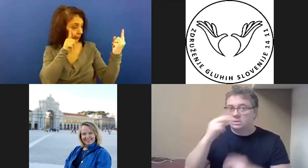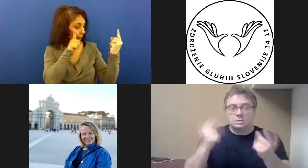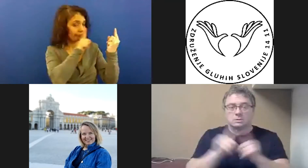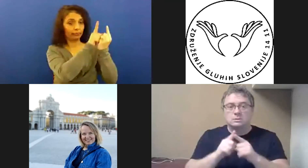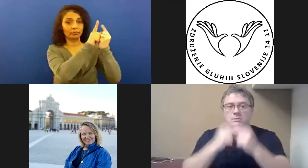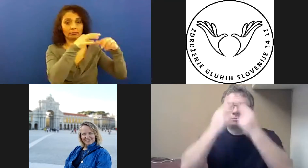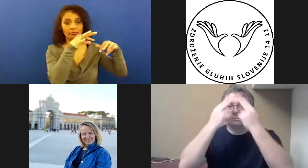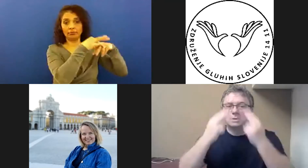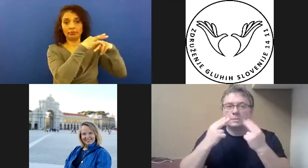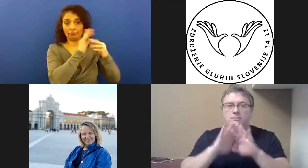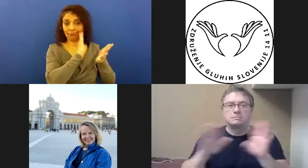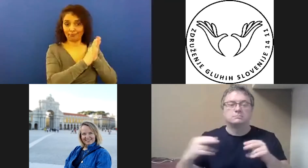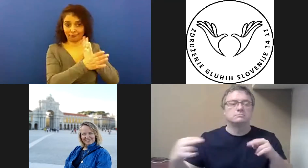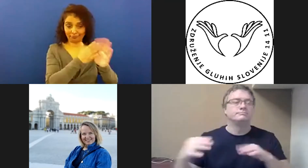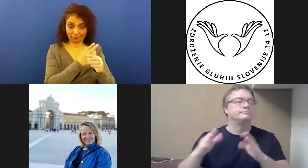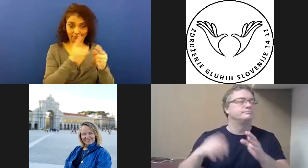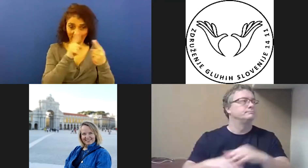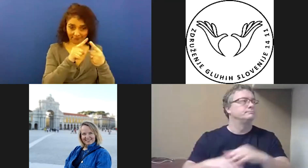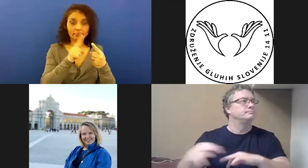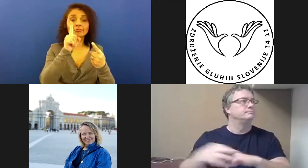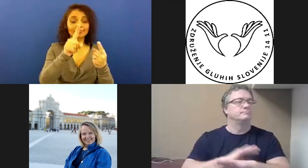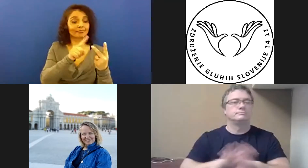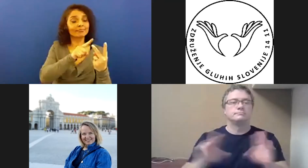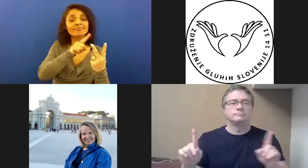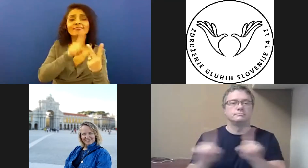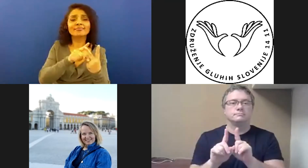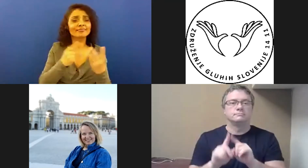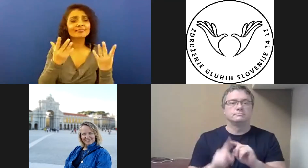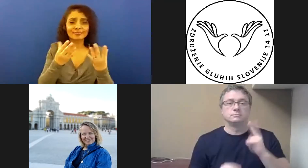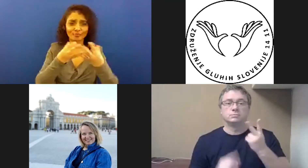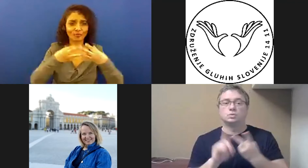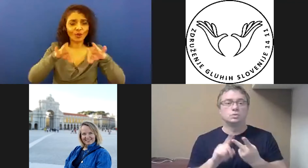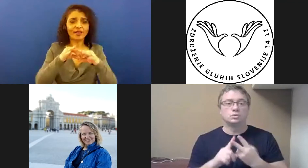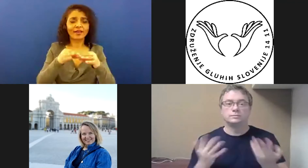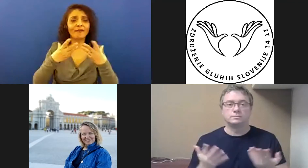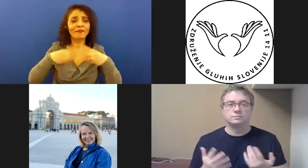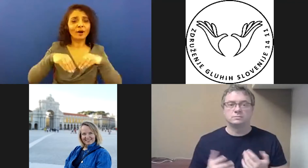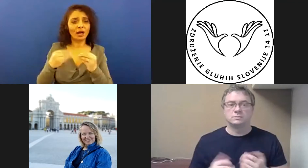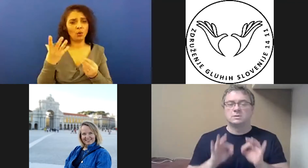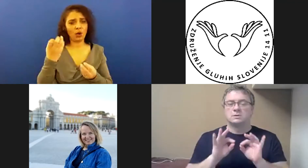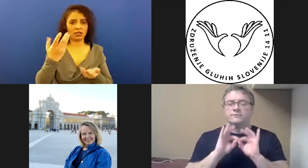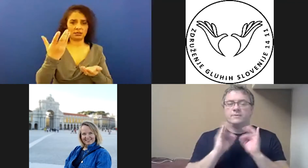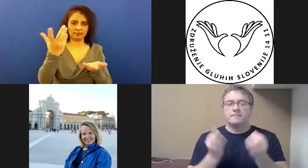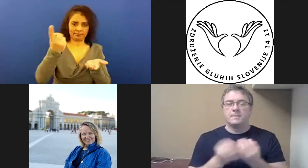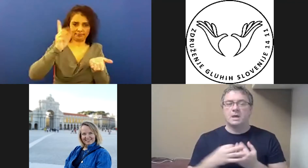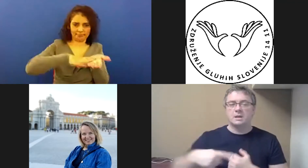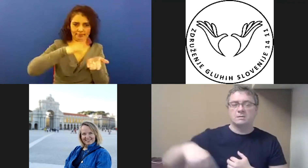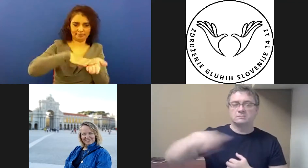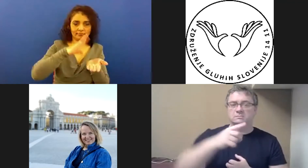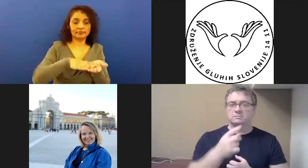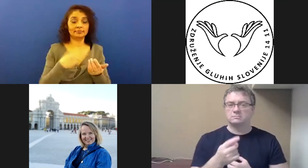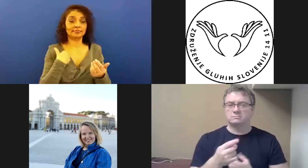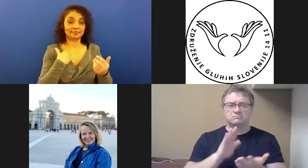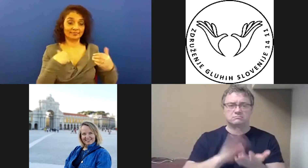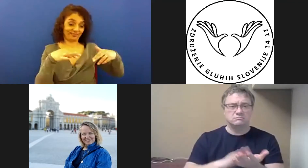In Roma culture, marriage is arranged. You're not allowed to fall in love, pick your own partner.